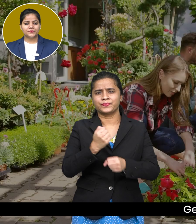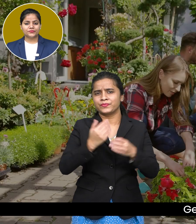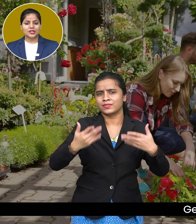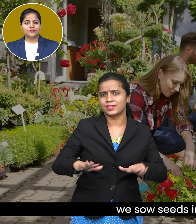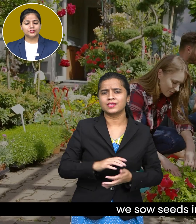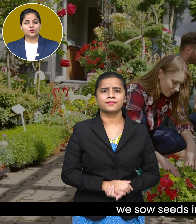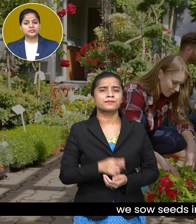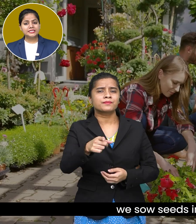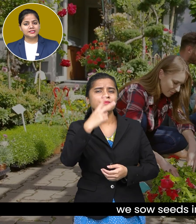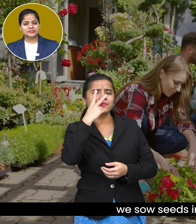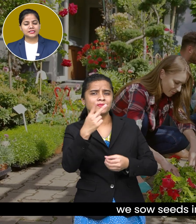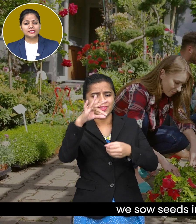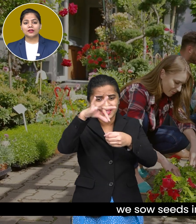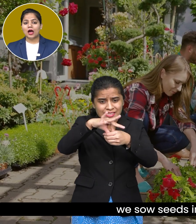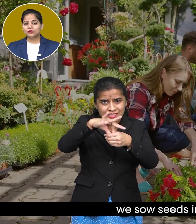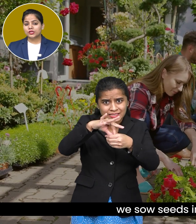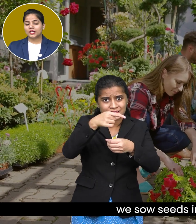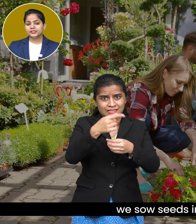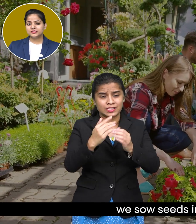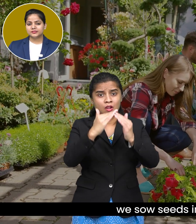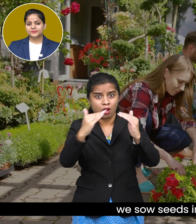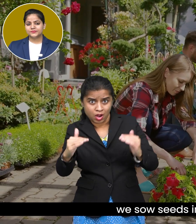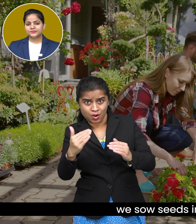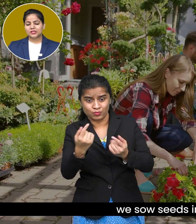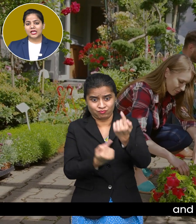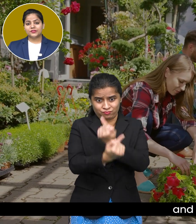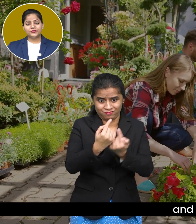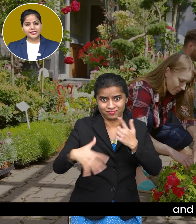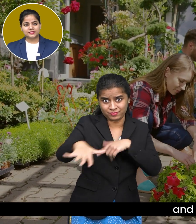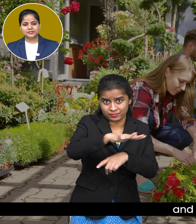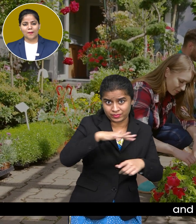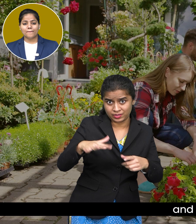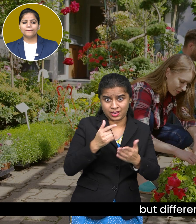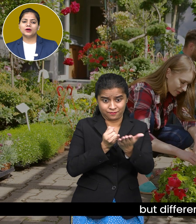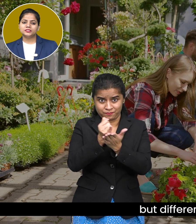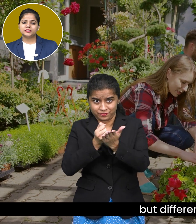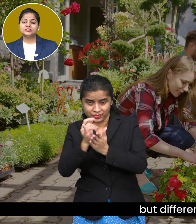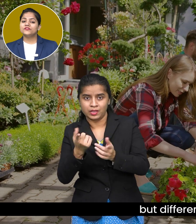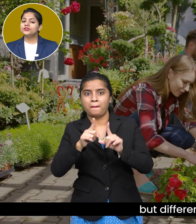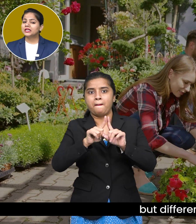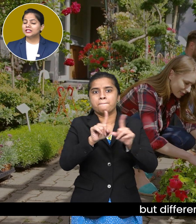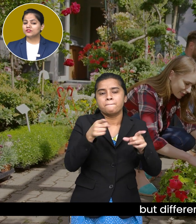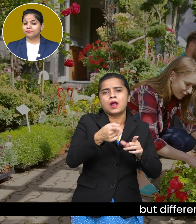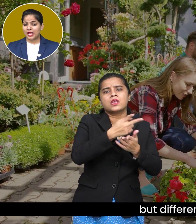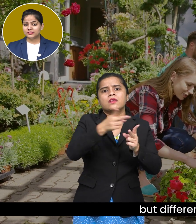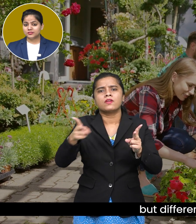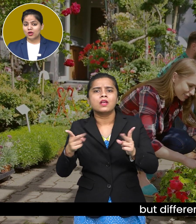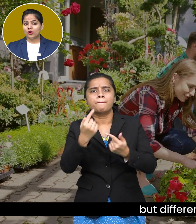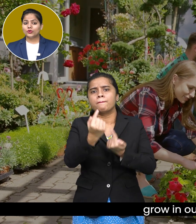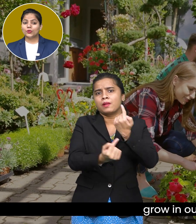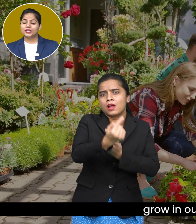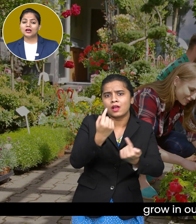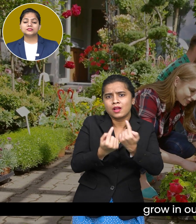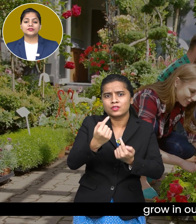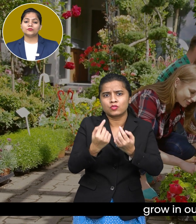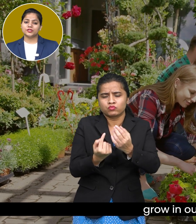Generally, we saw seeds in our house gardens and the fields, but different kinds of plants